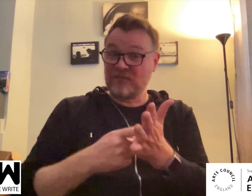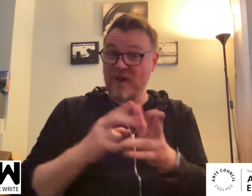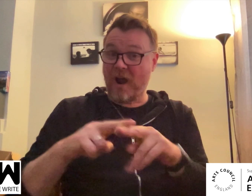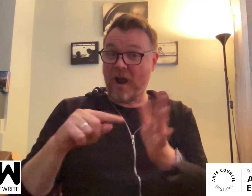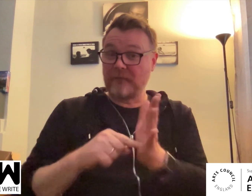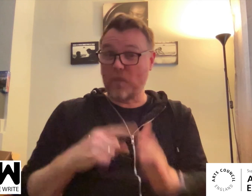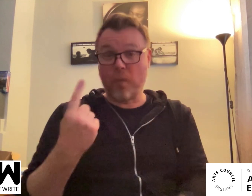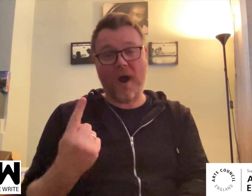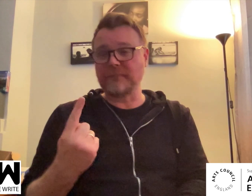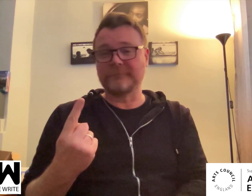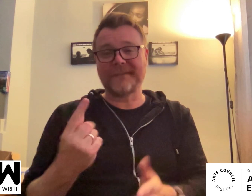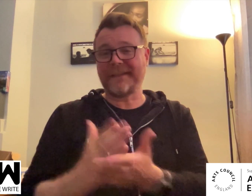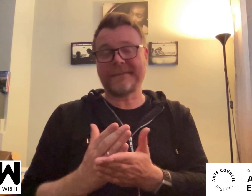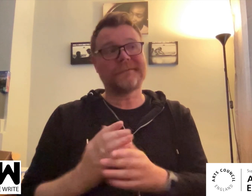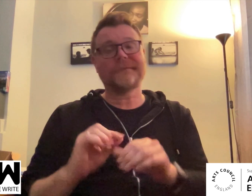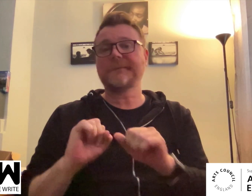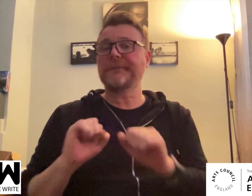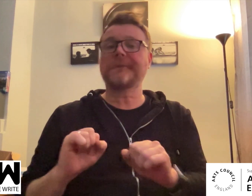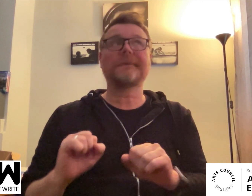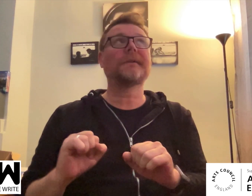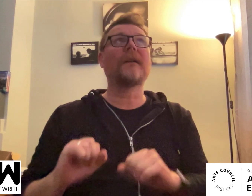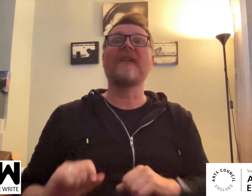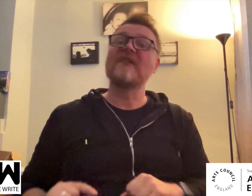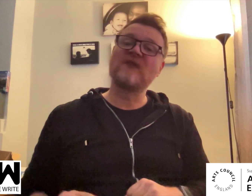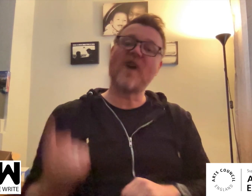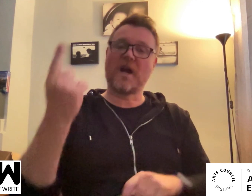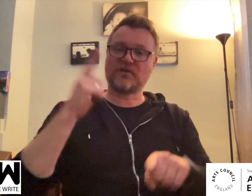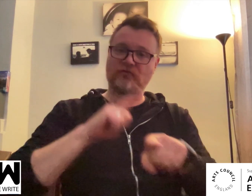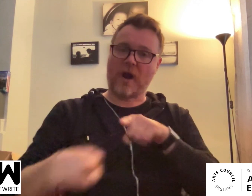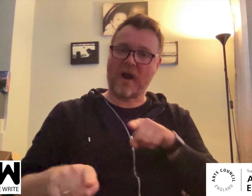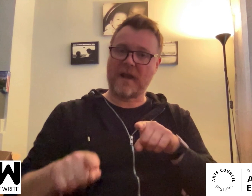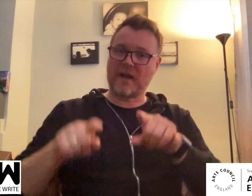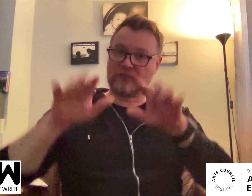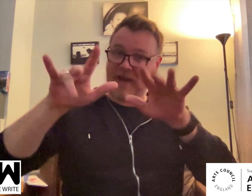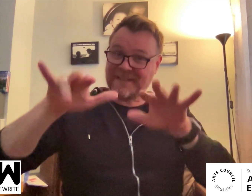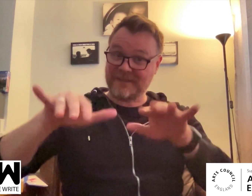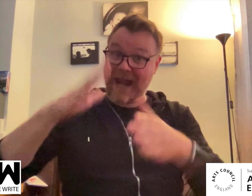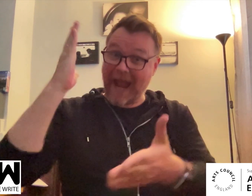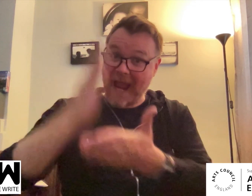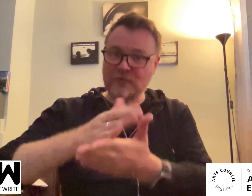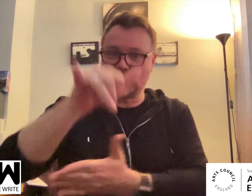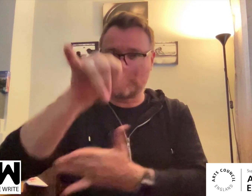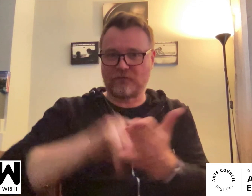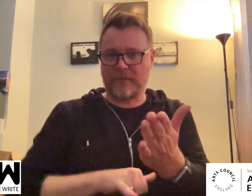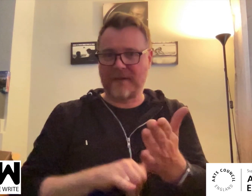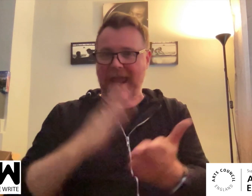Really, so draft 1 is basically your first try at actually getting a